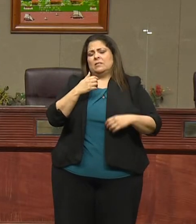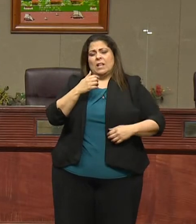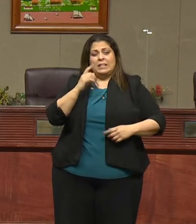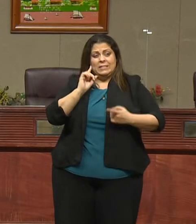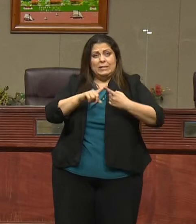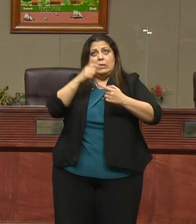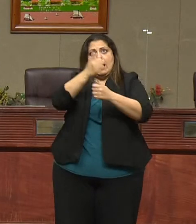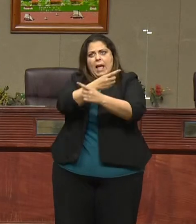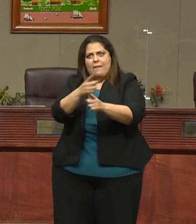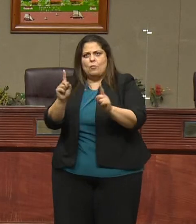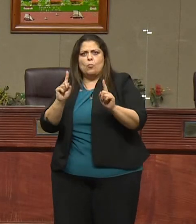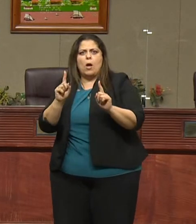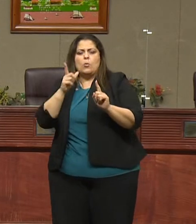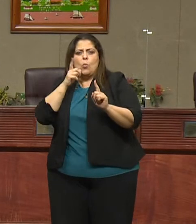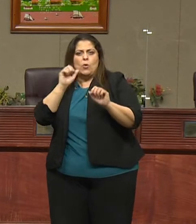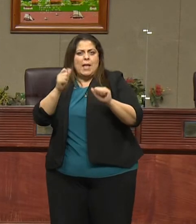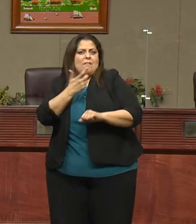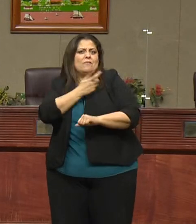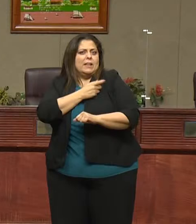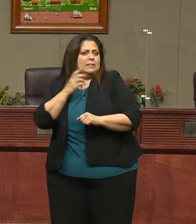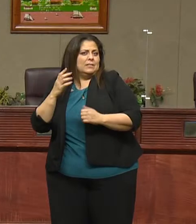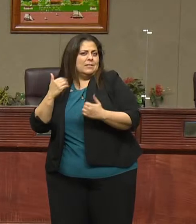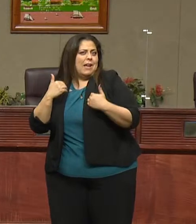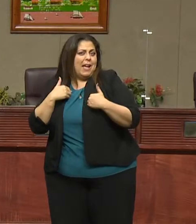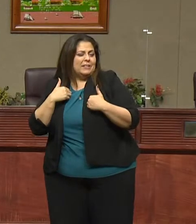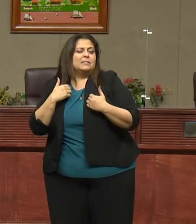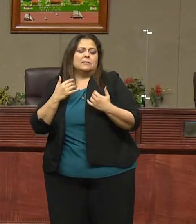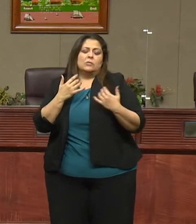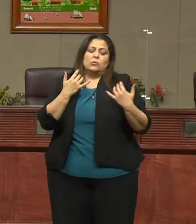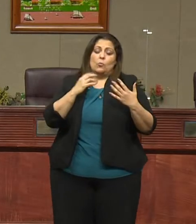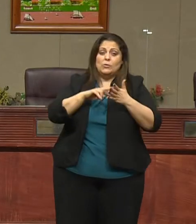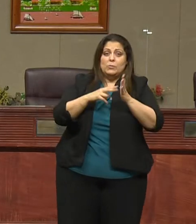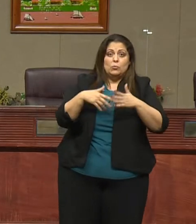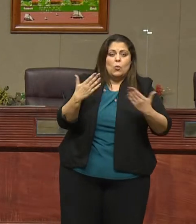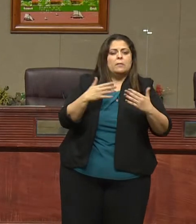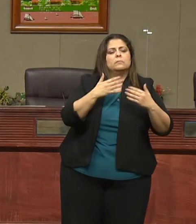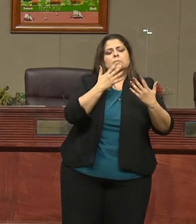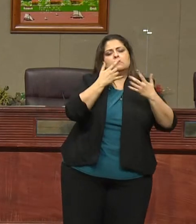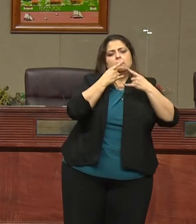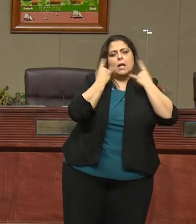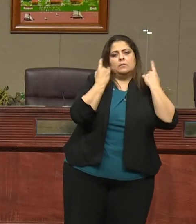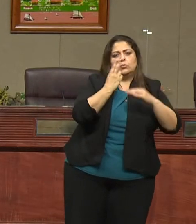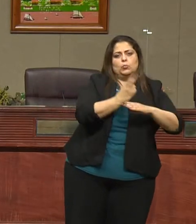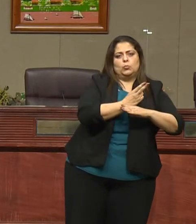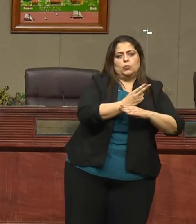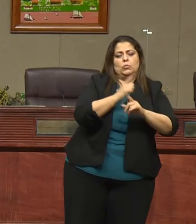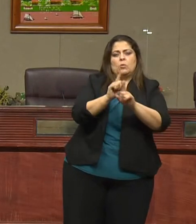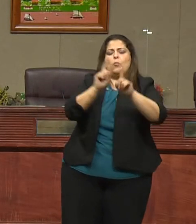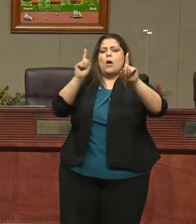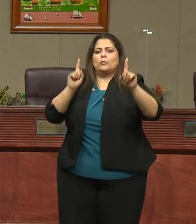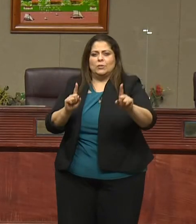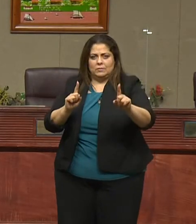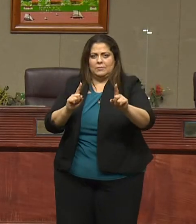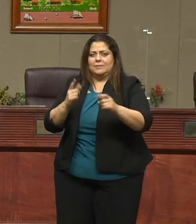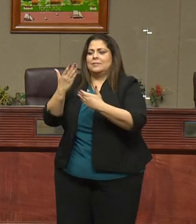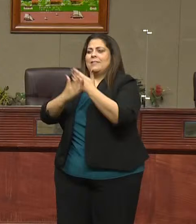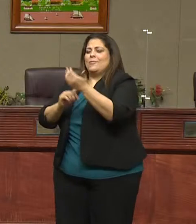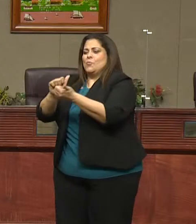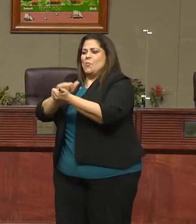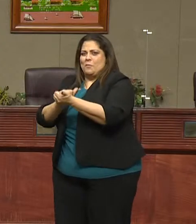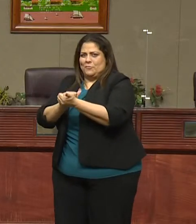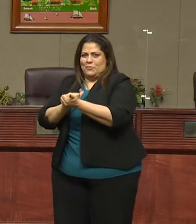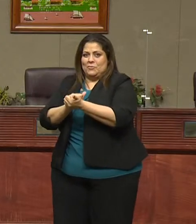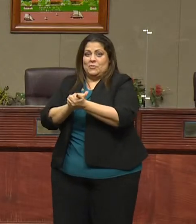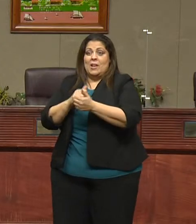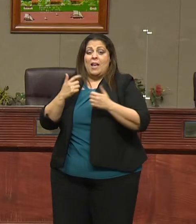eligible. So the pandemic precautions to please wear your mask and wash your distance and wash your hands, and to